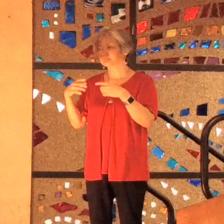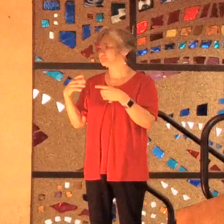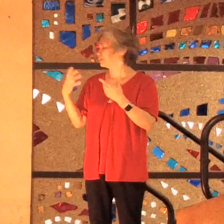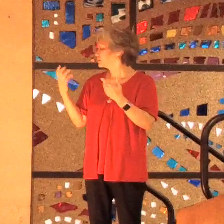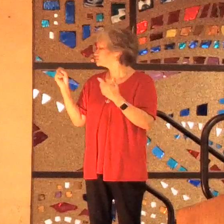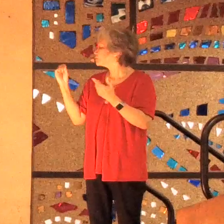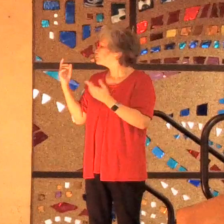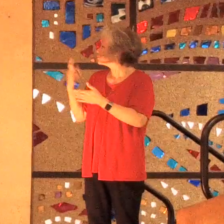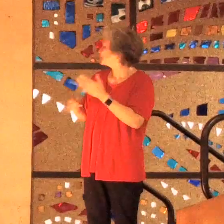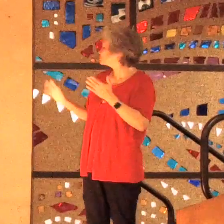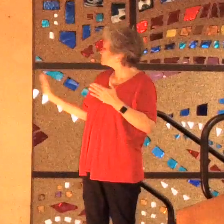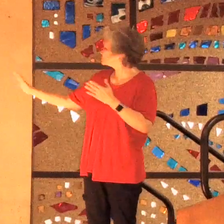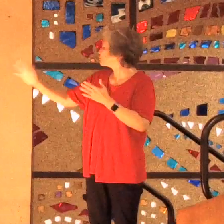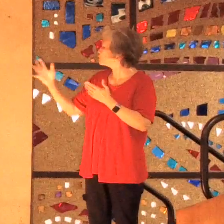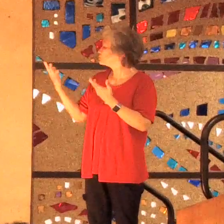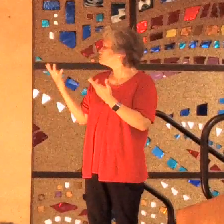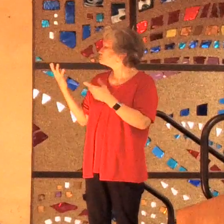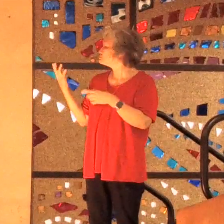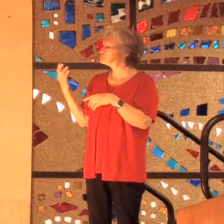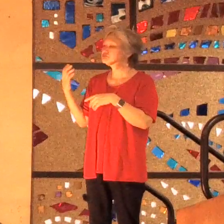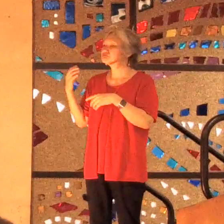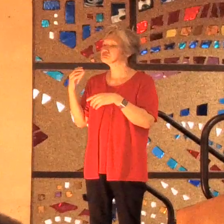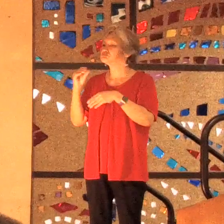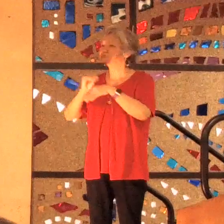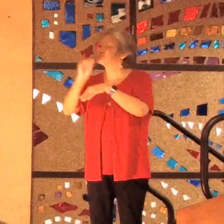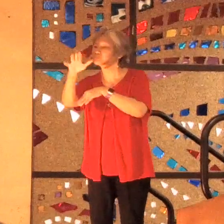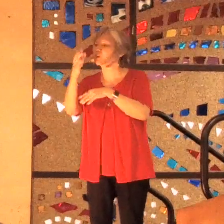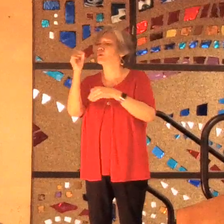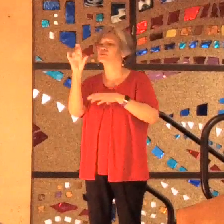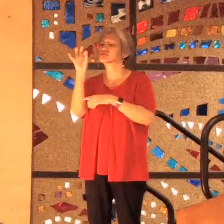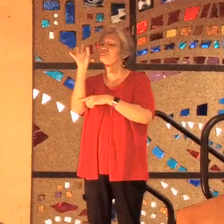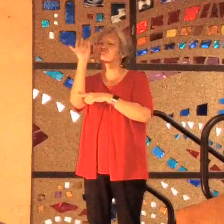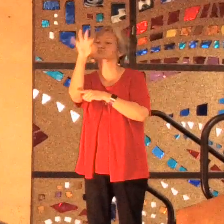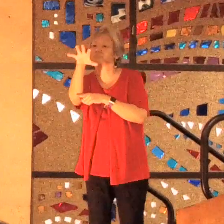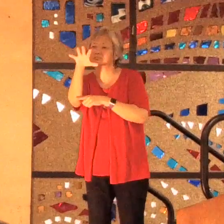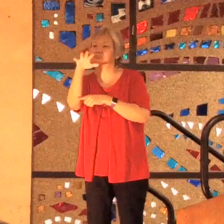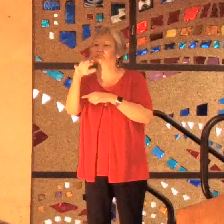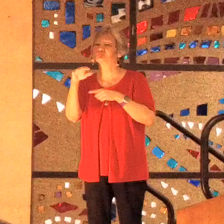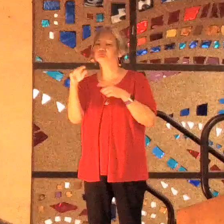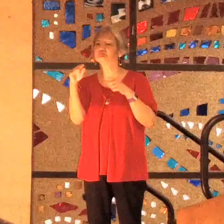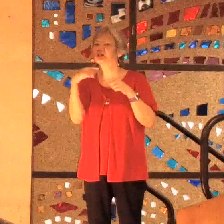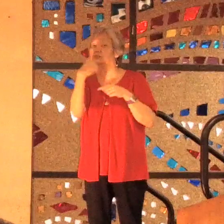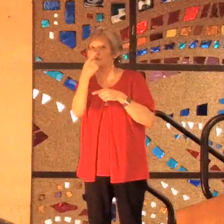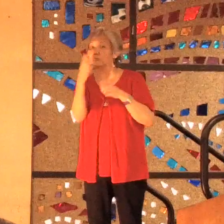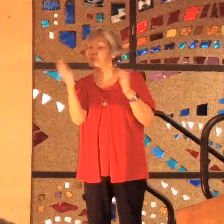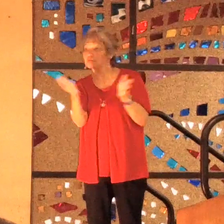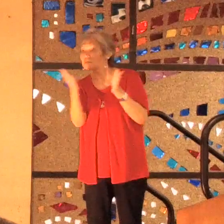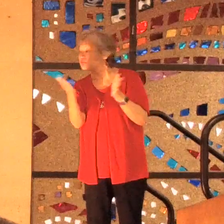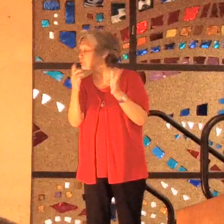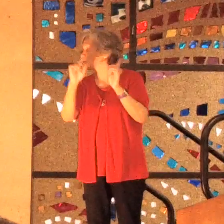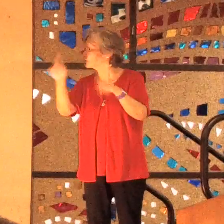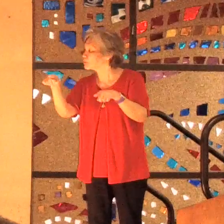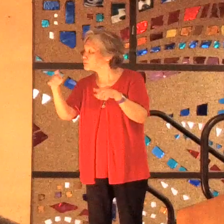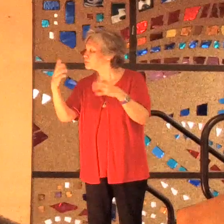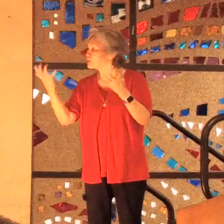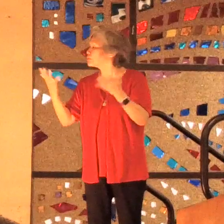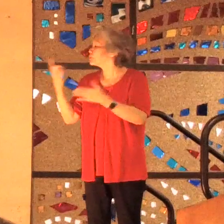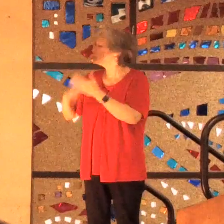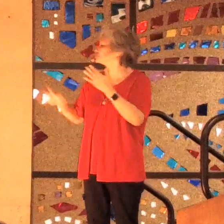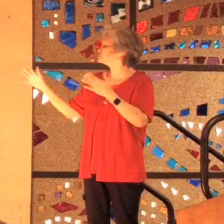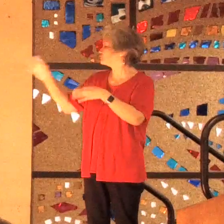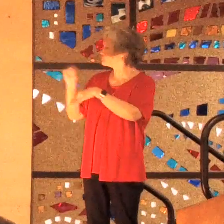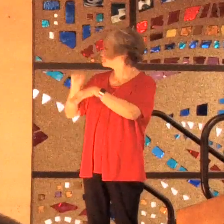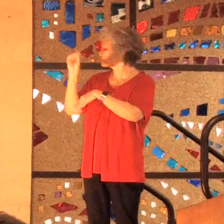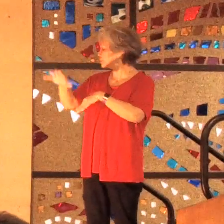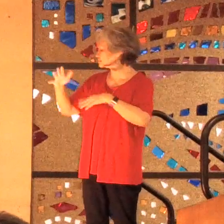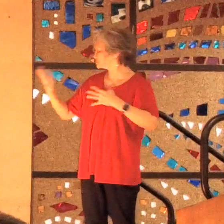a K-CODA camp. What would be your advice, or little words of advice or